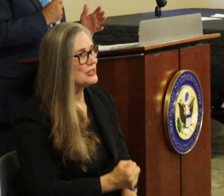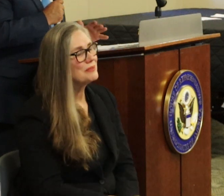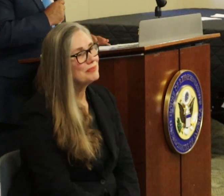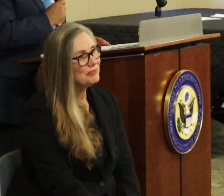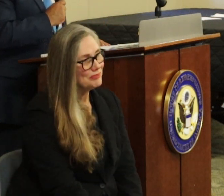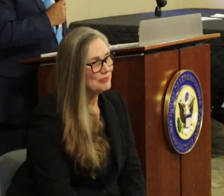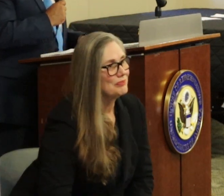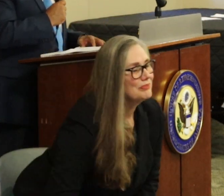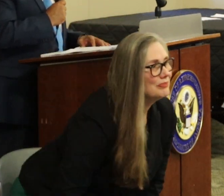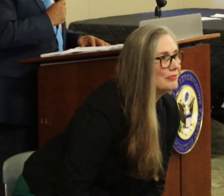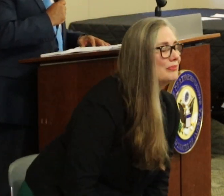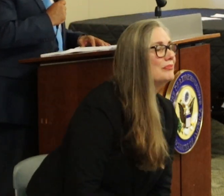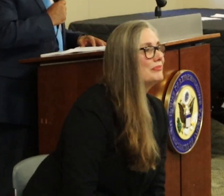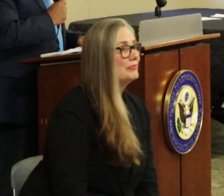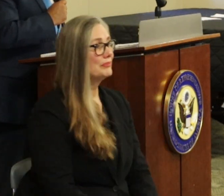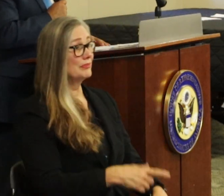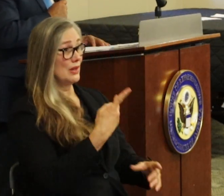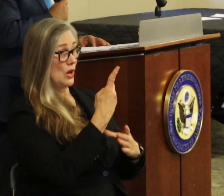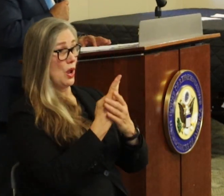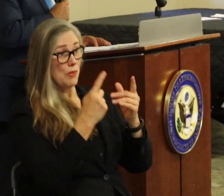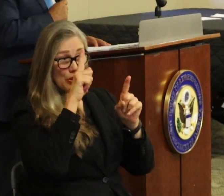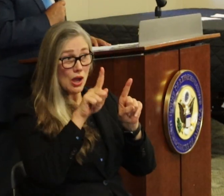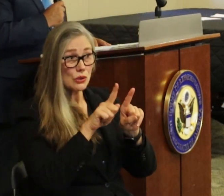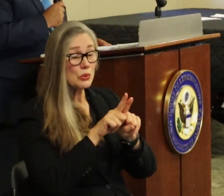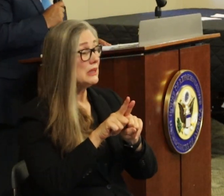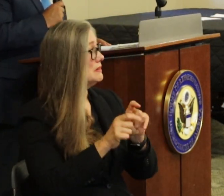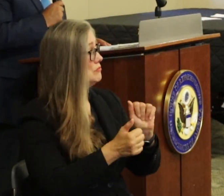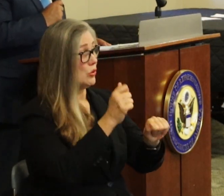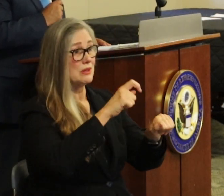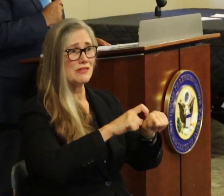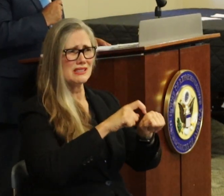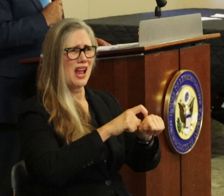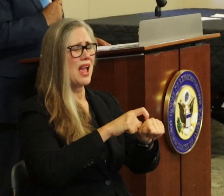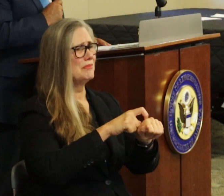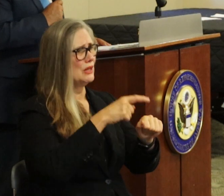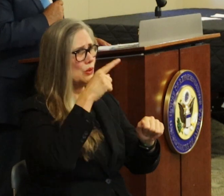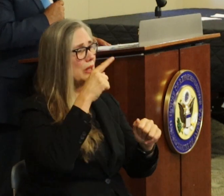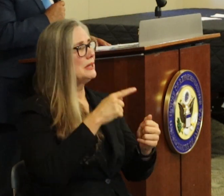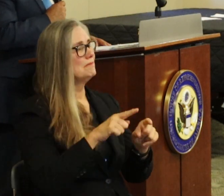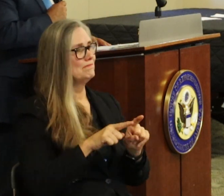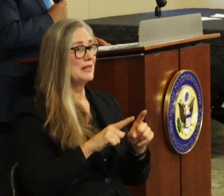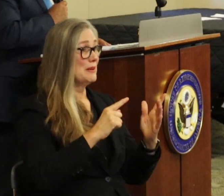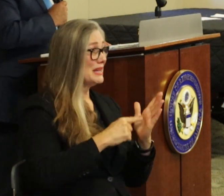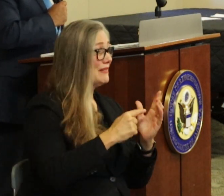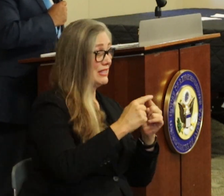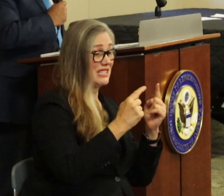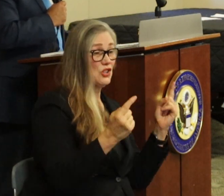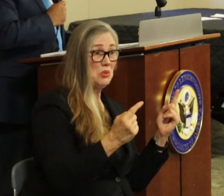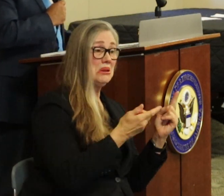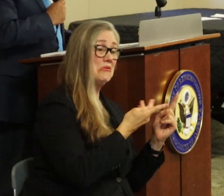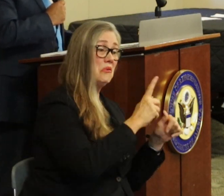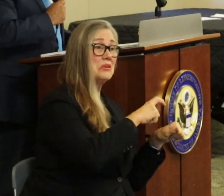like you said, we agreed on more than we disagreed, but on occasion when we disagreed, it